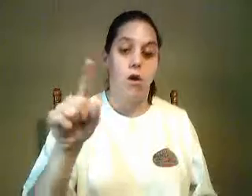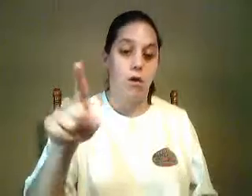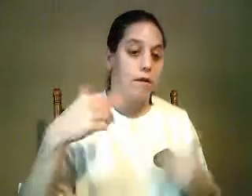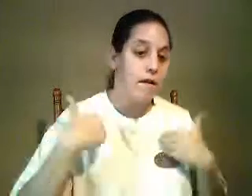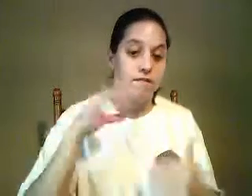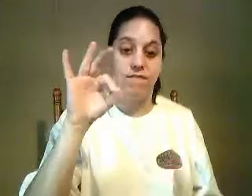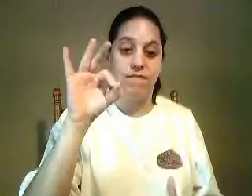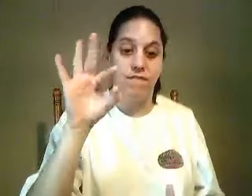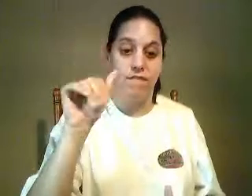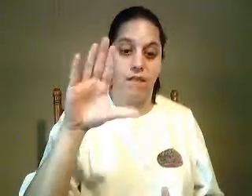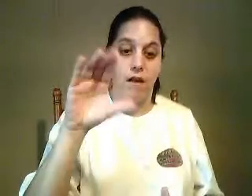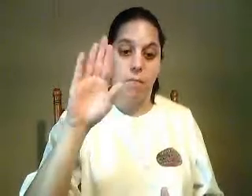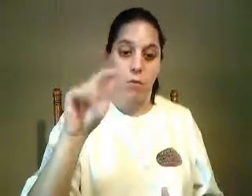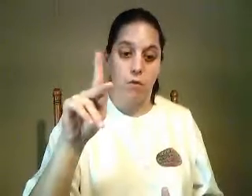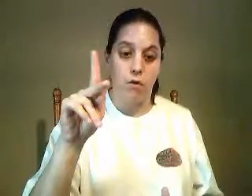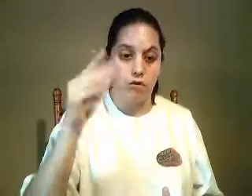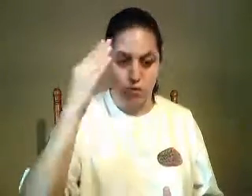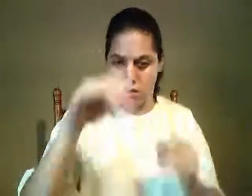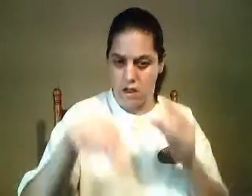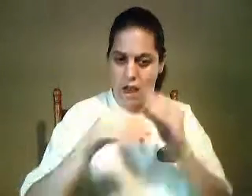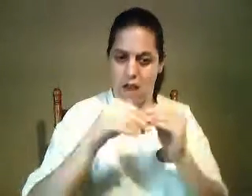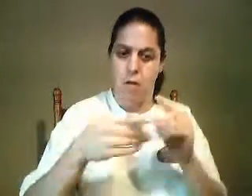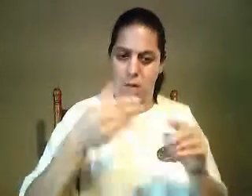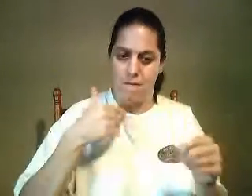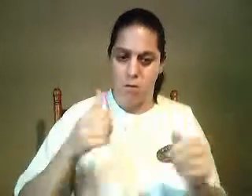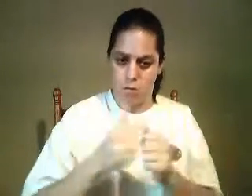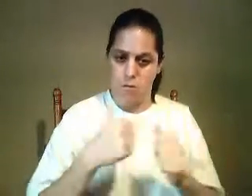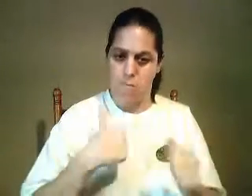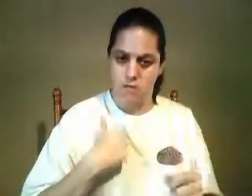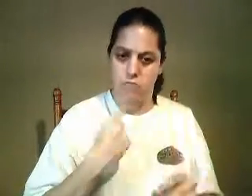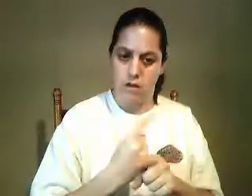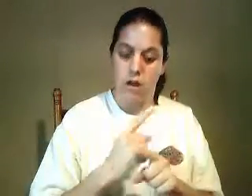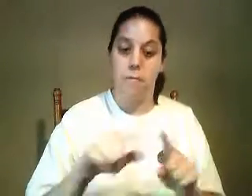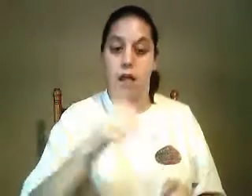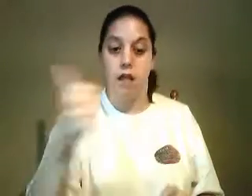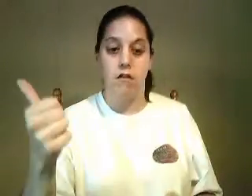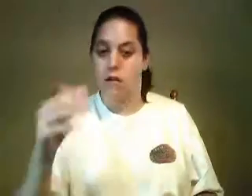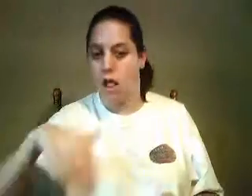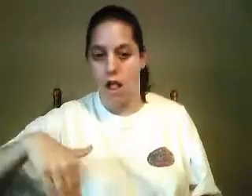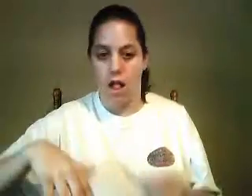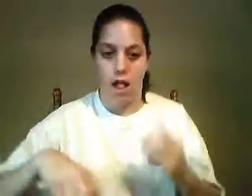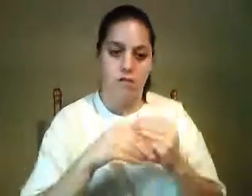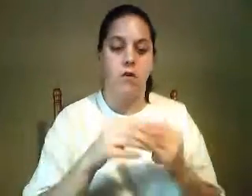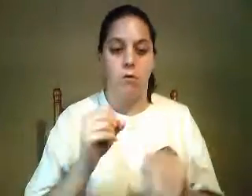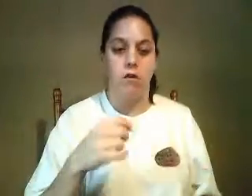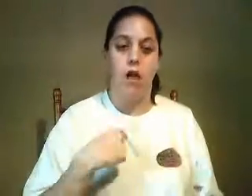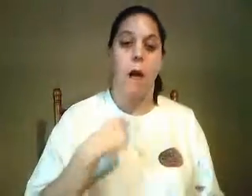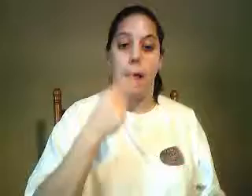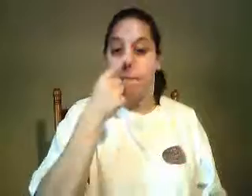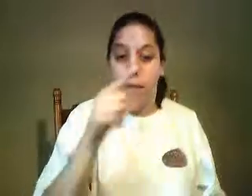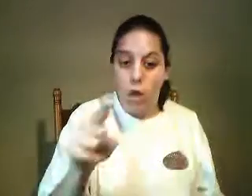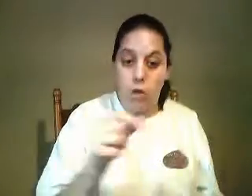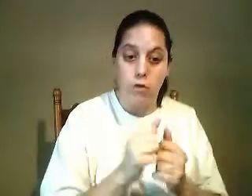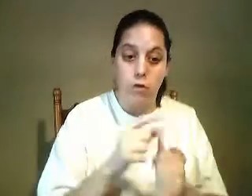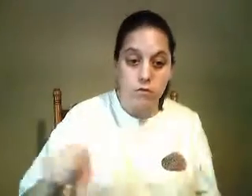something else? Hmm. Oh, great idea, Turtle! Um, can I stop looking